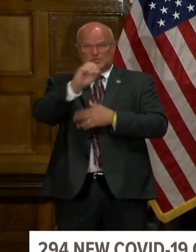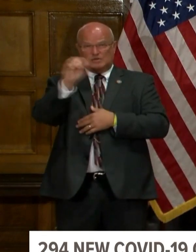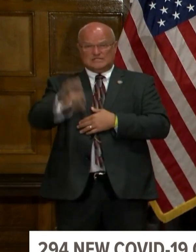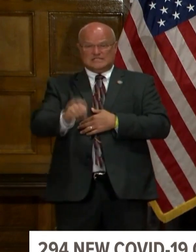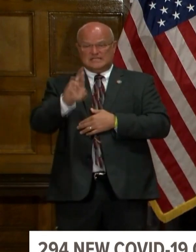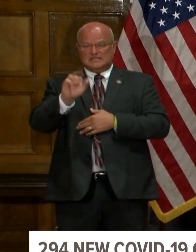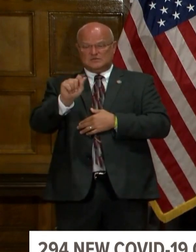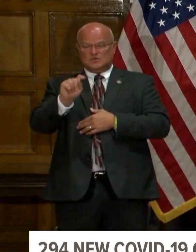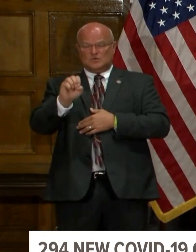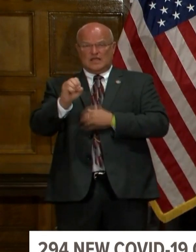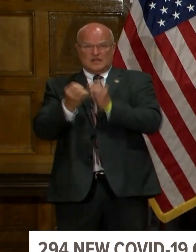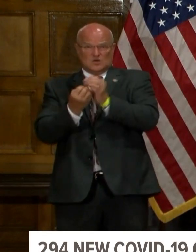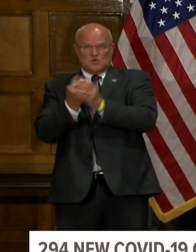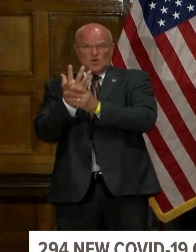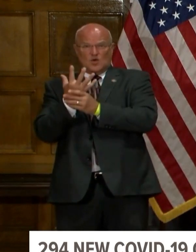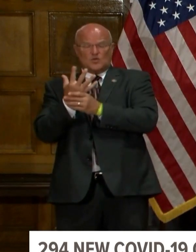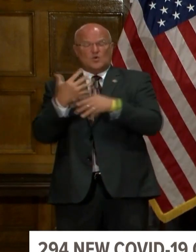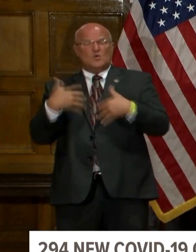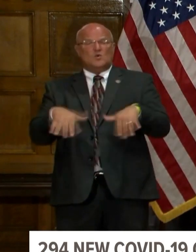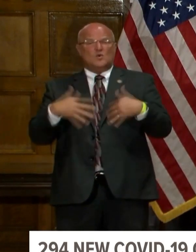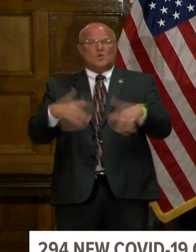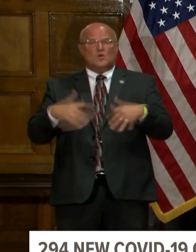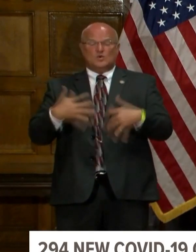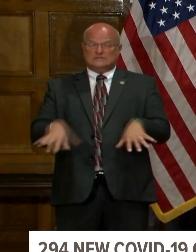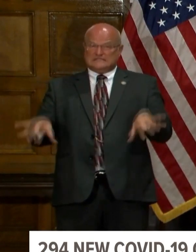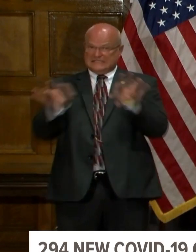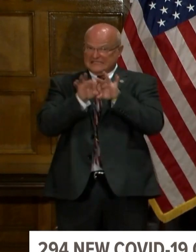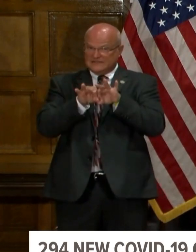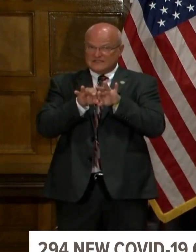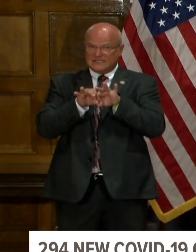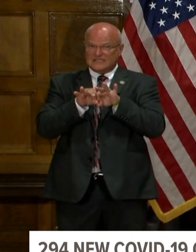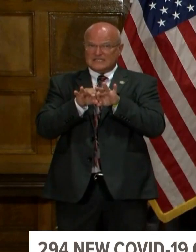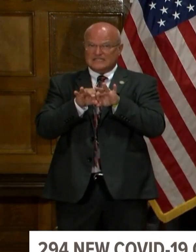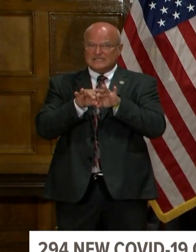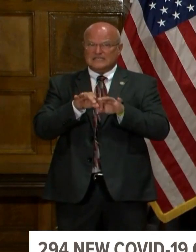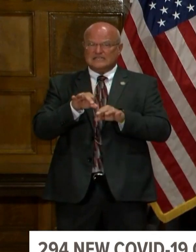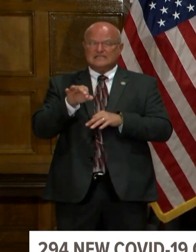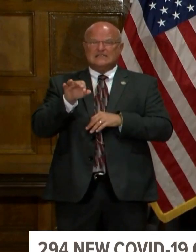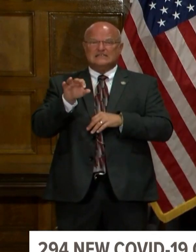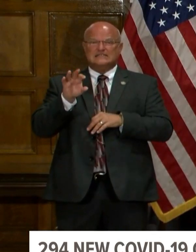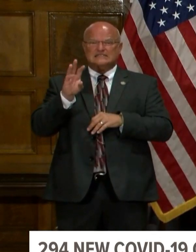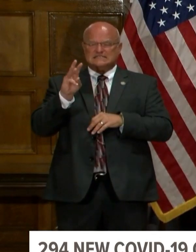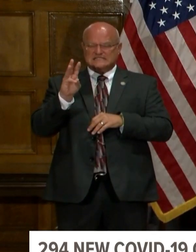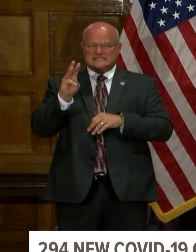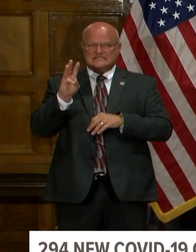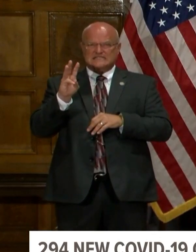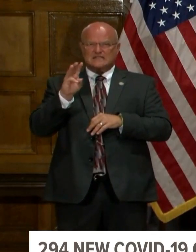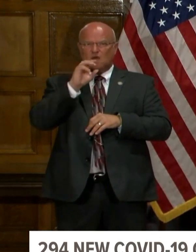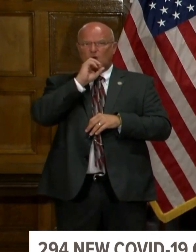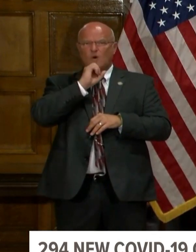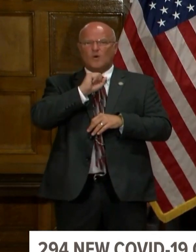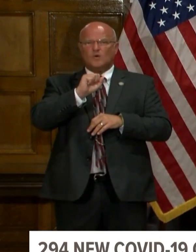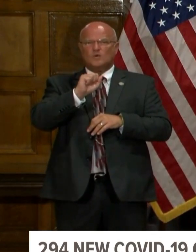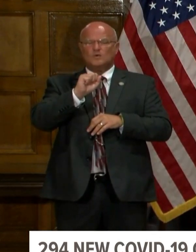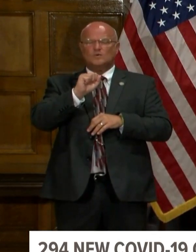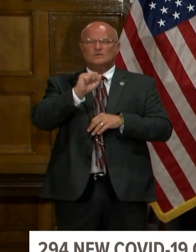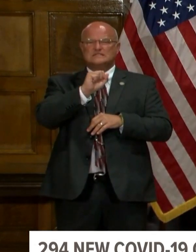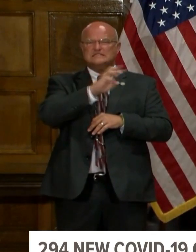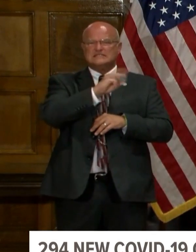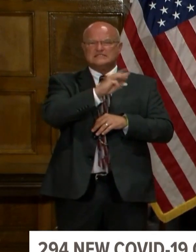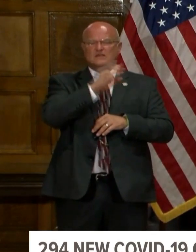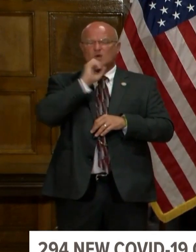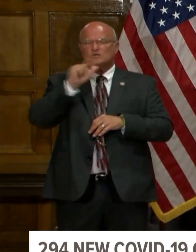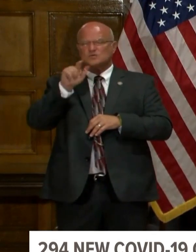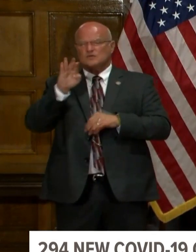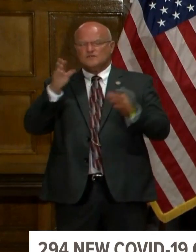rate growth really was very significant in the 16, 17, 18-year to 24-year age group, and